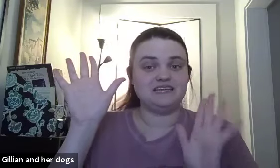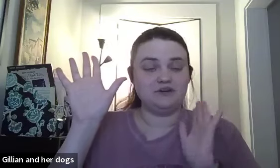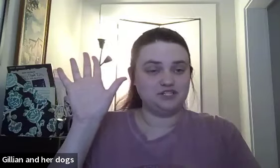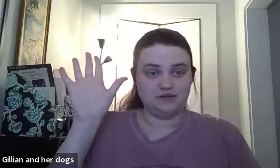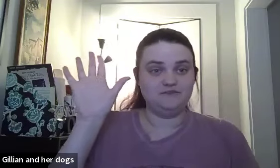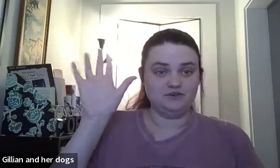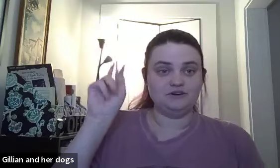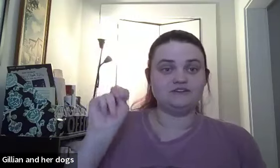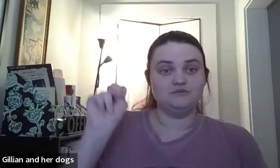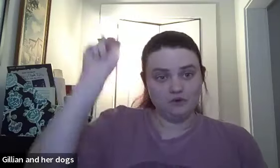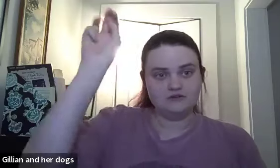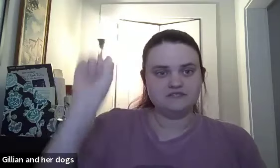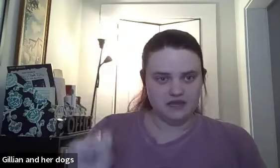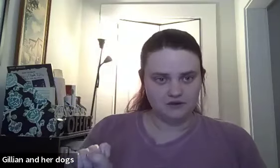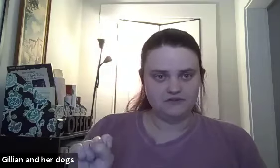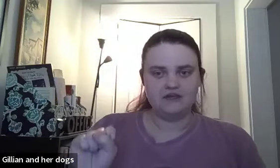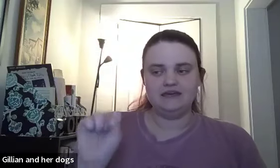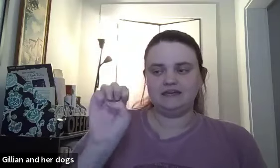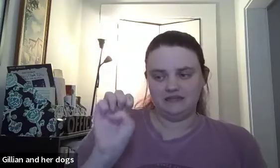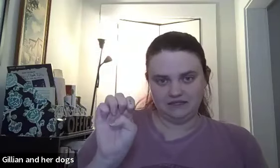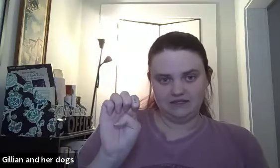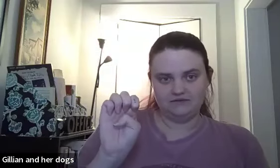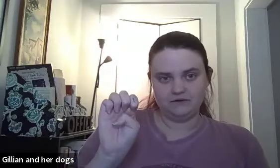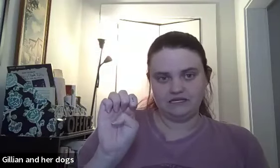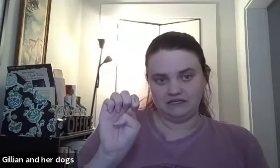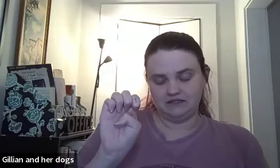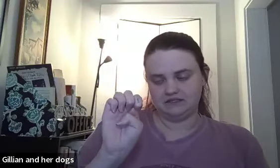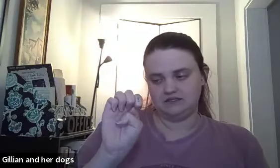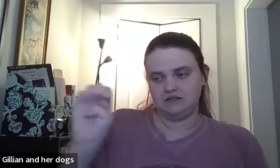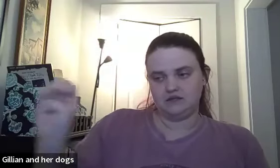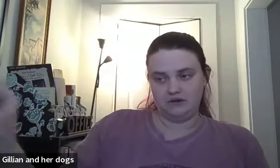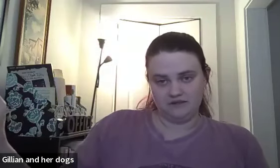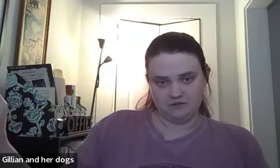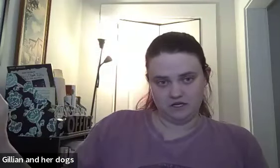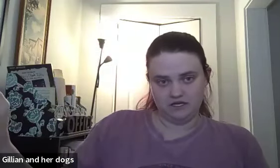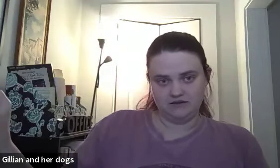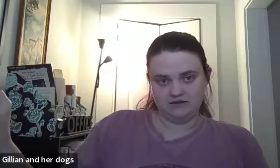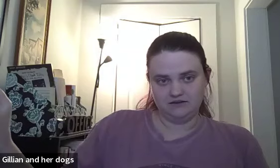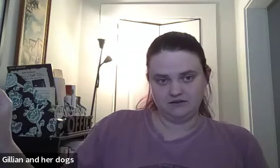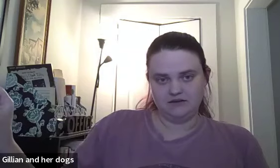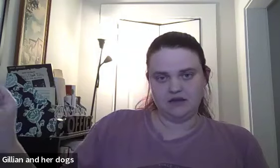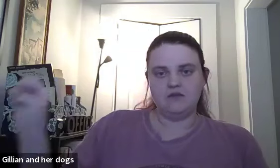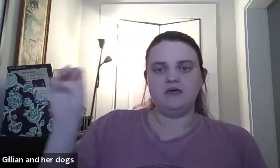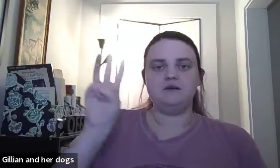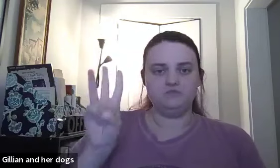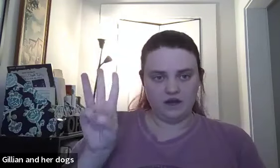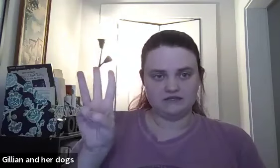because I'm going to confuse all y'all. So north, south, E for east going this way, and then